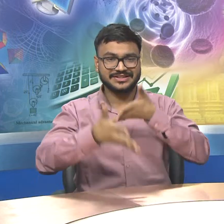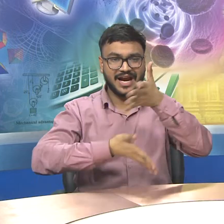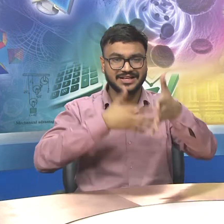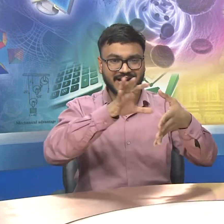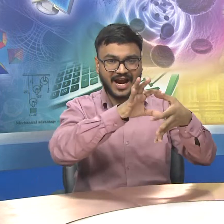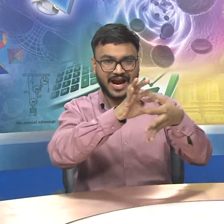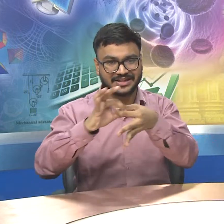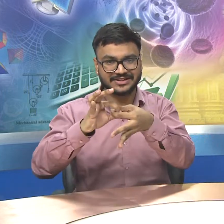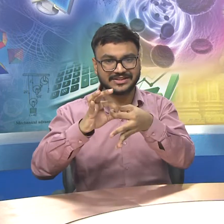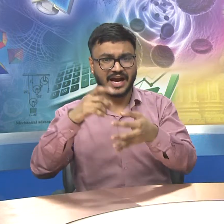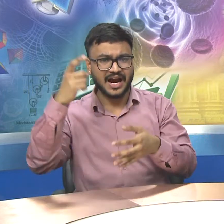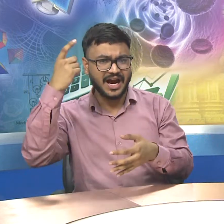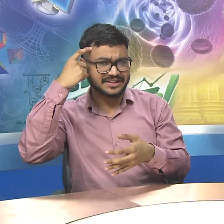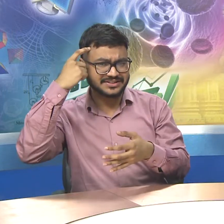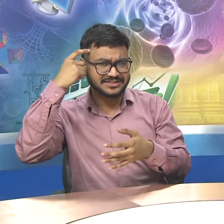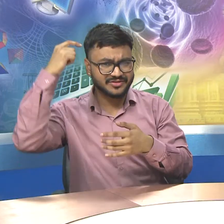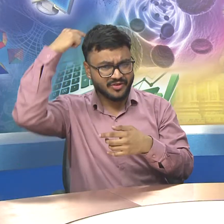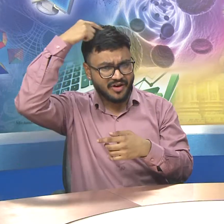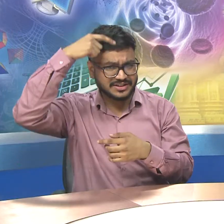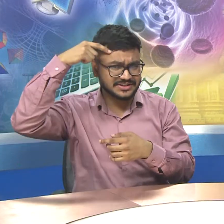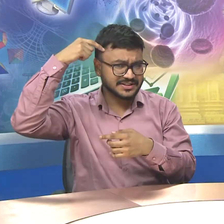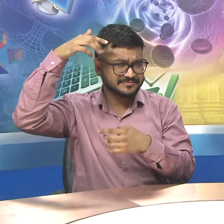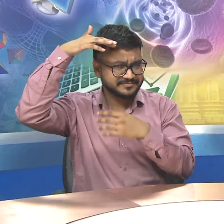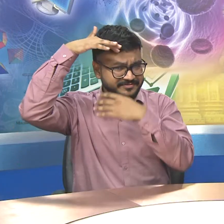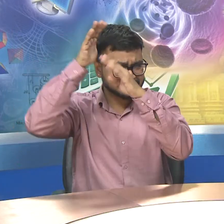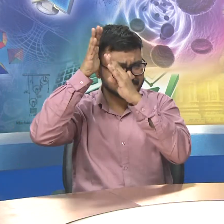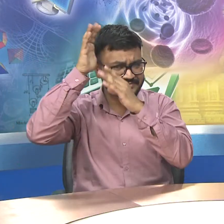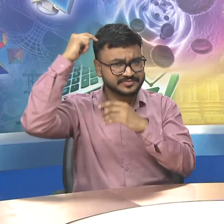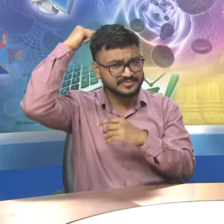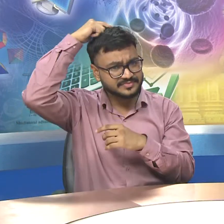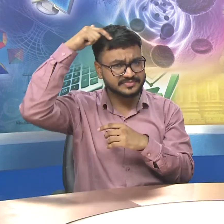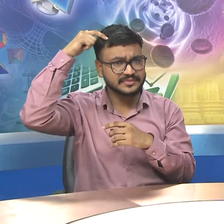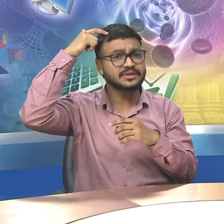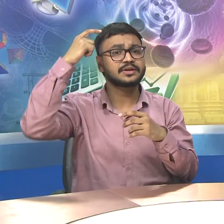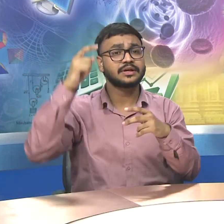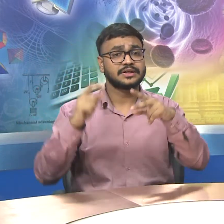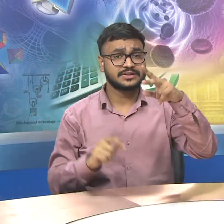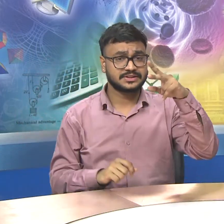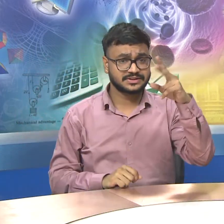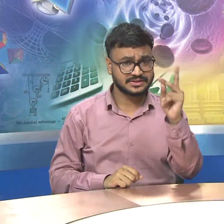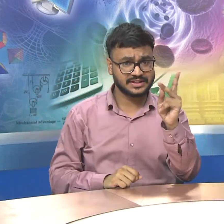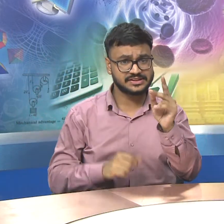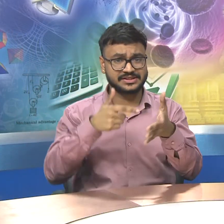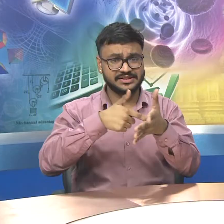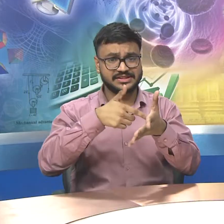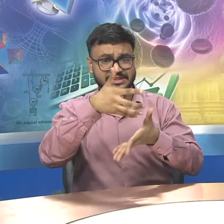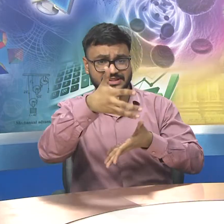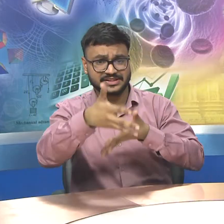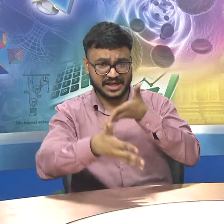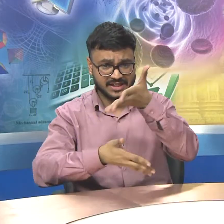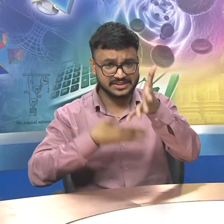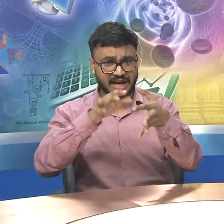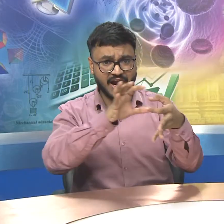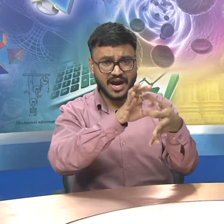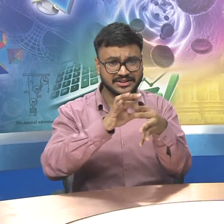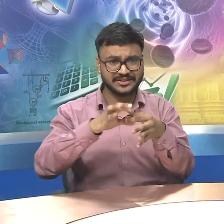First, sign related to thinking, which is near the head level. Second,